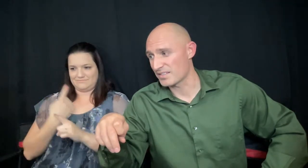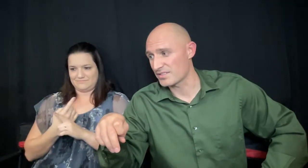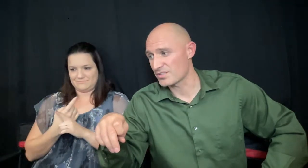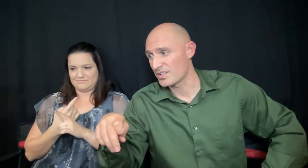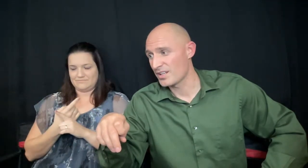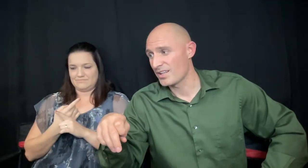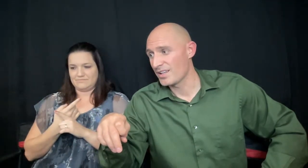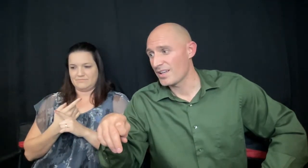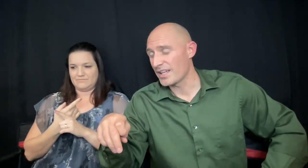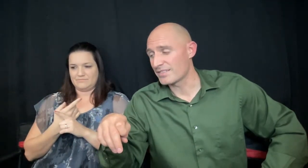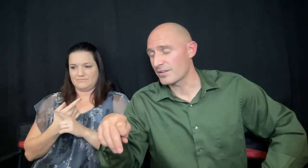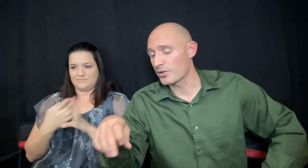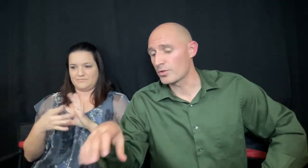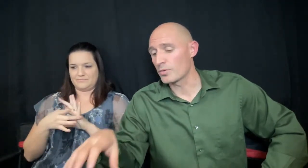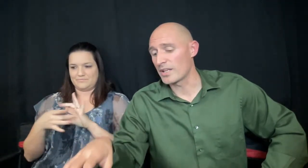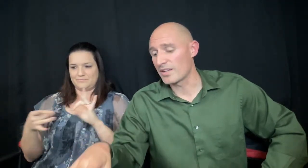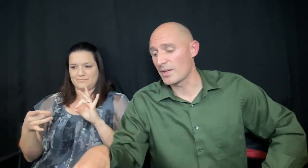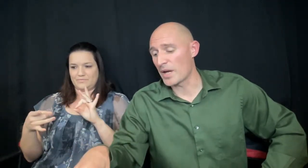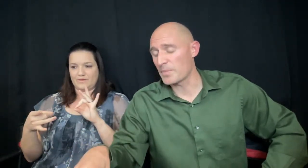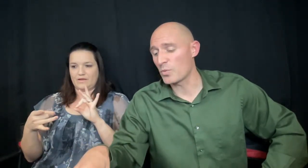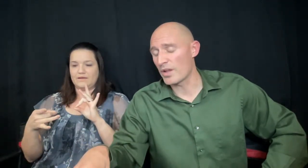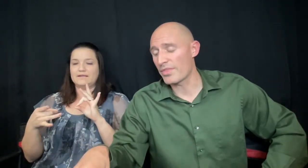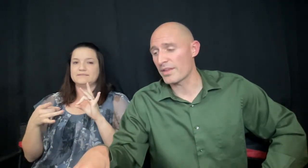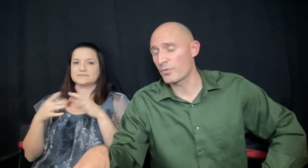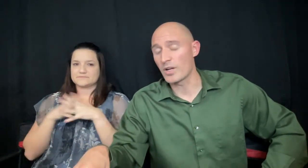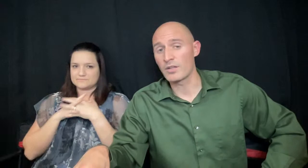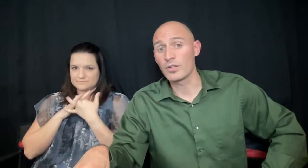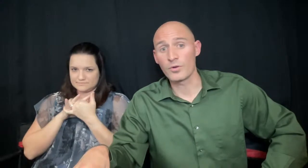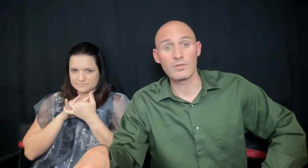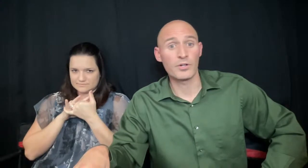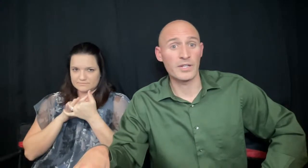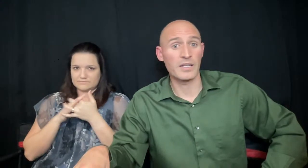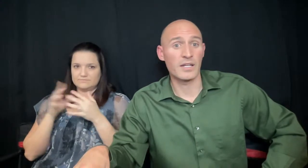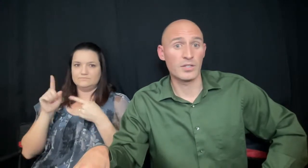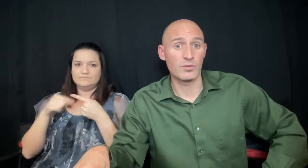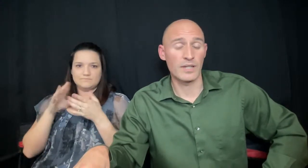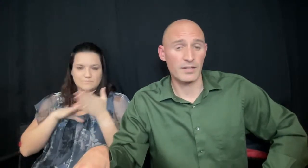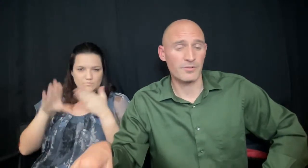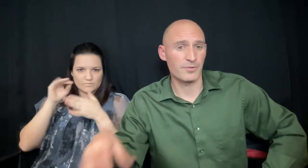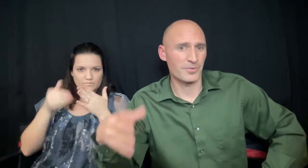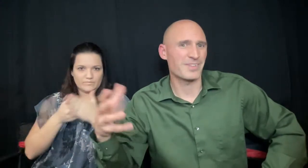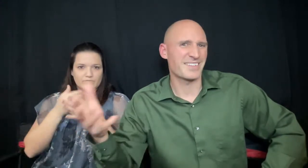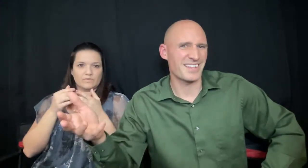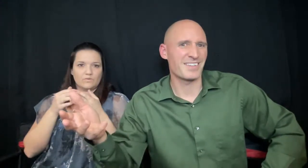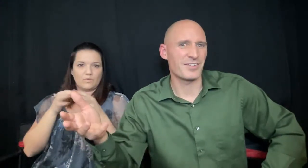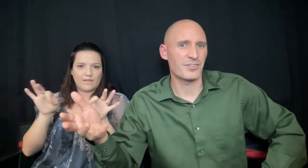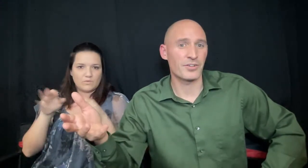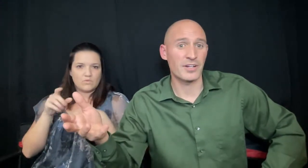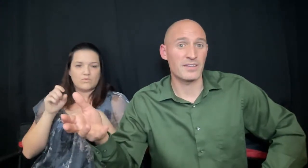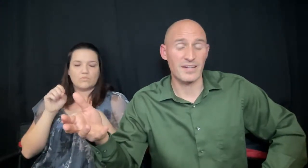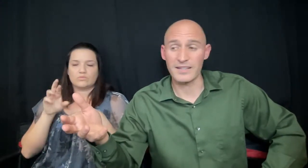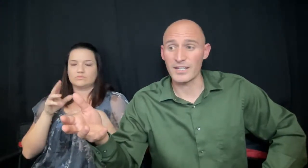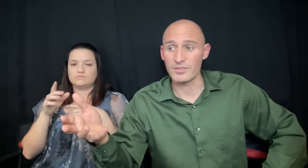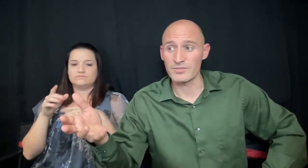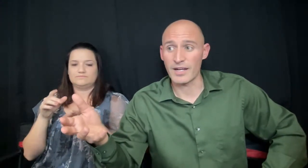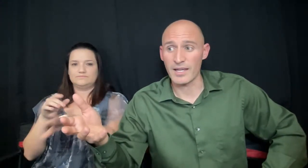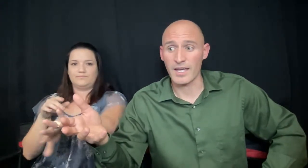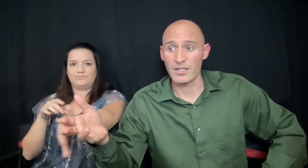message. And so it might be one thing when you're learning a new language, or let's say you're learning sign language, right? And